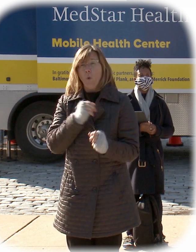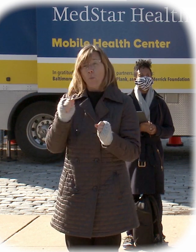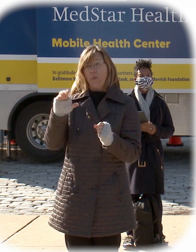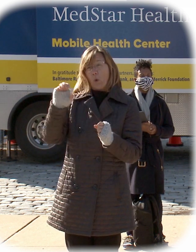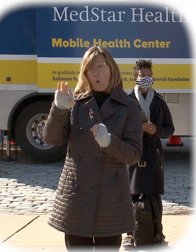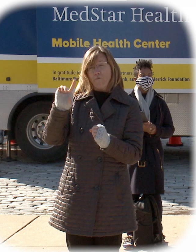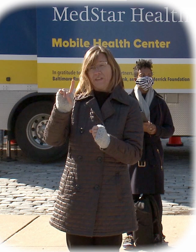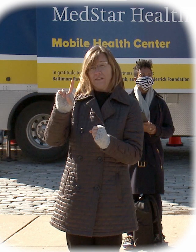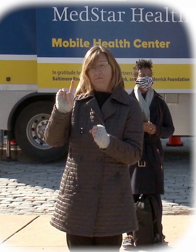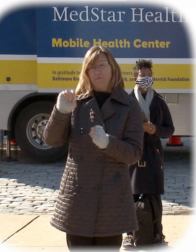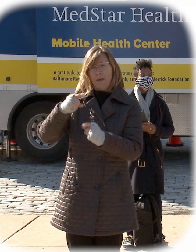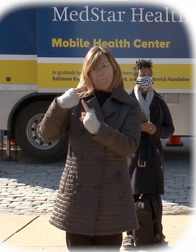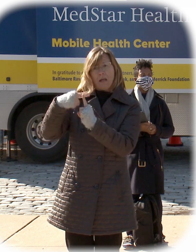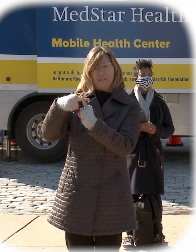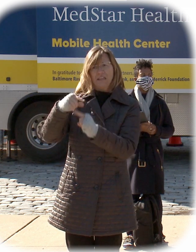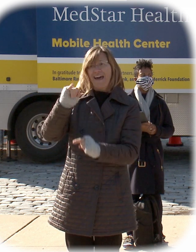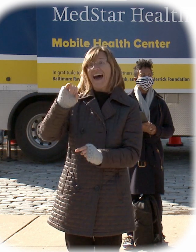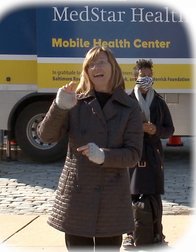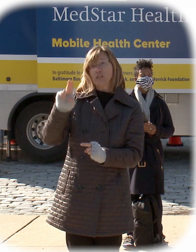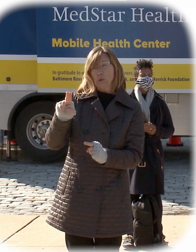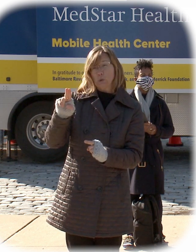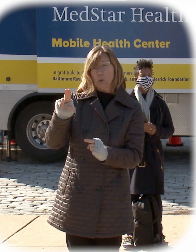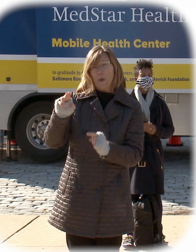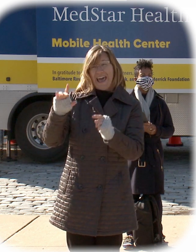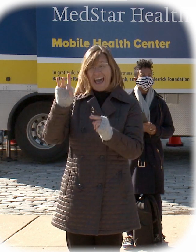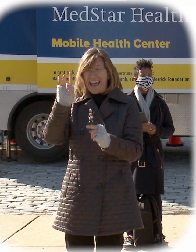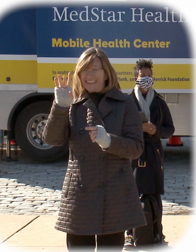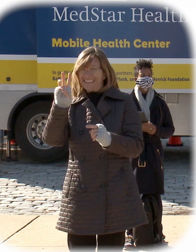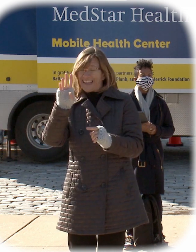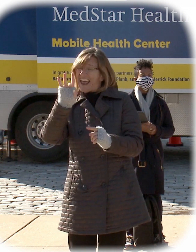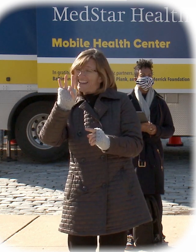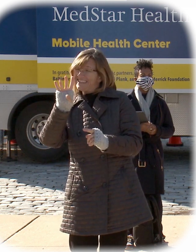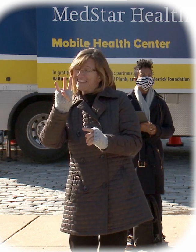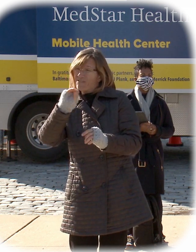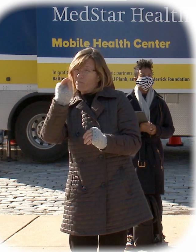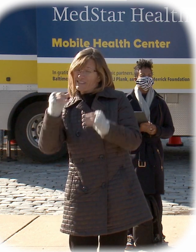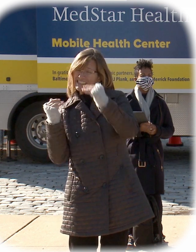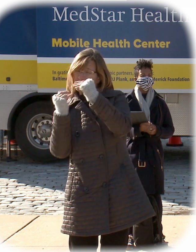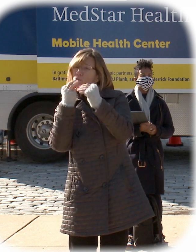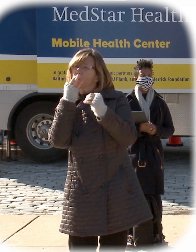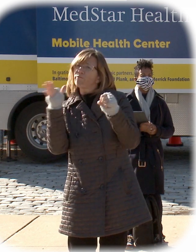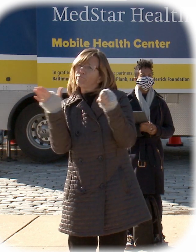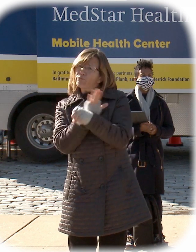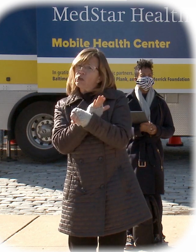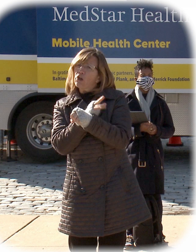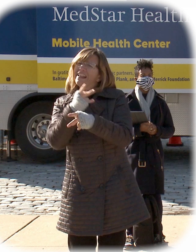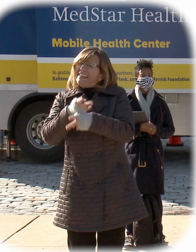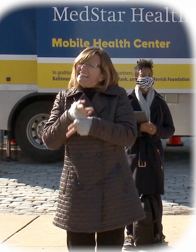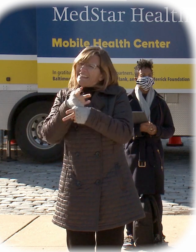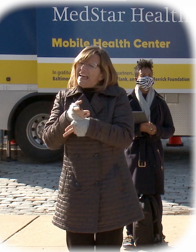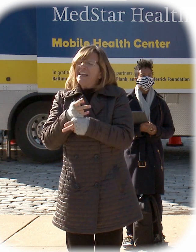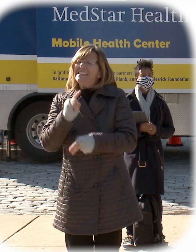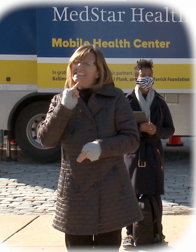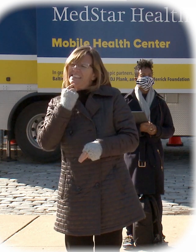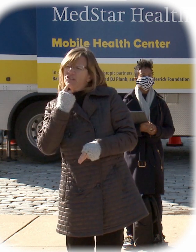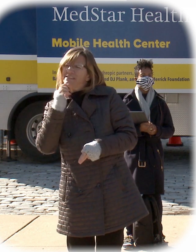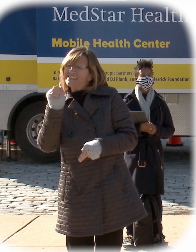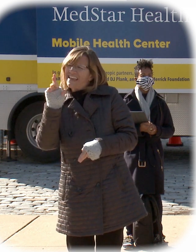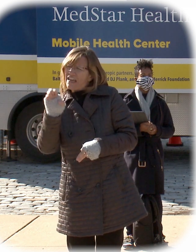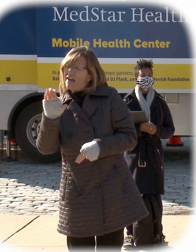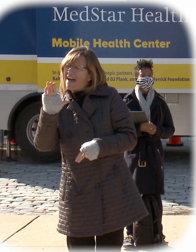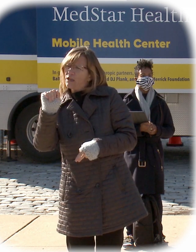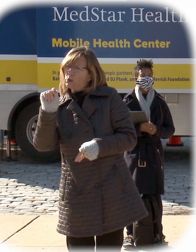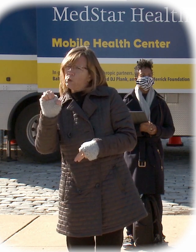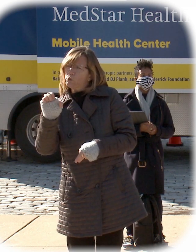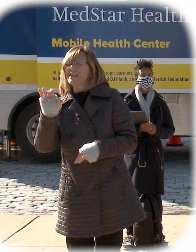ICU utilization is at 87%. Our acute care utilization is at 86%. And we are now,